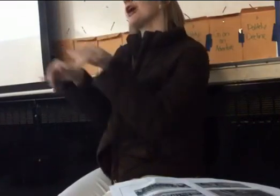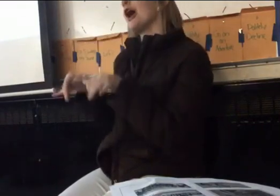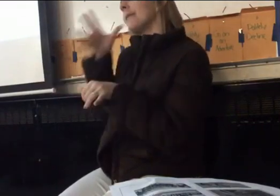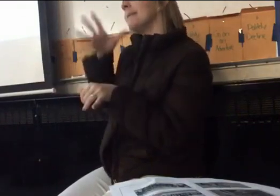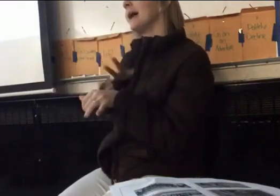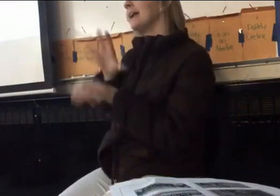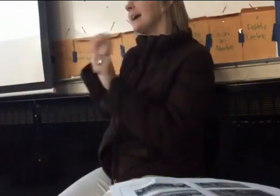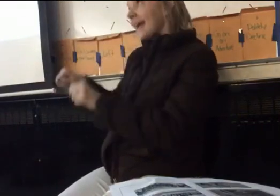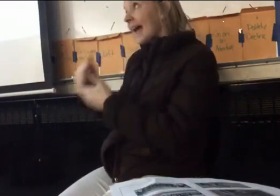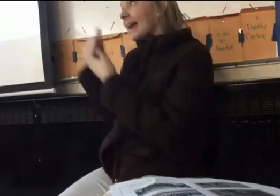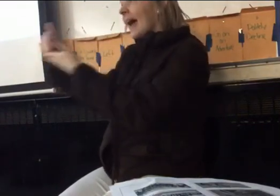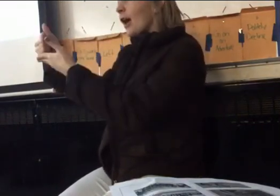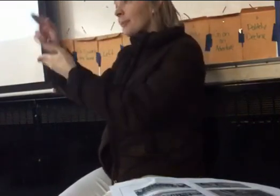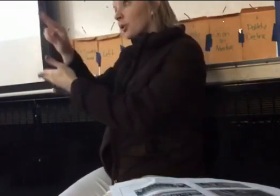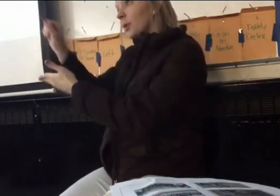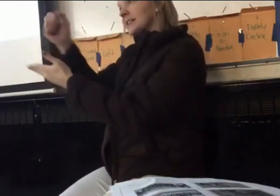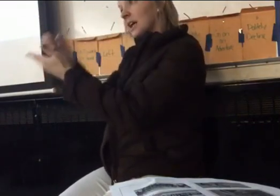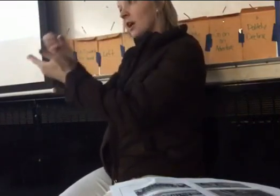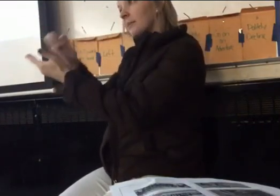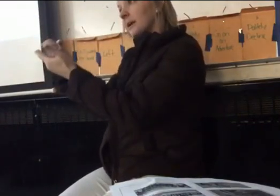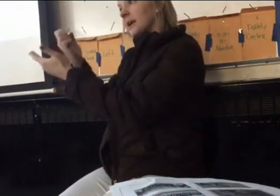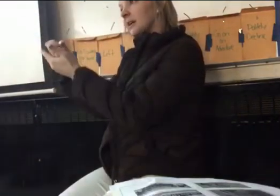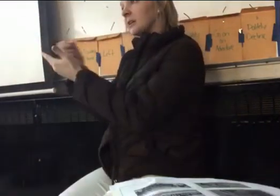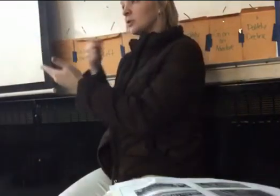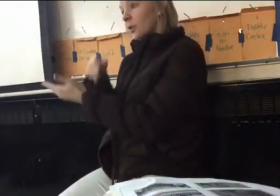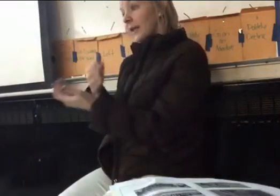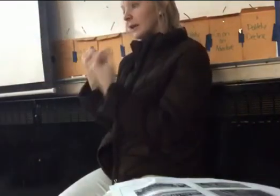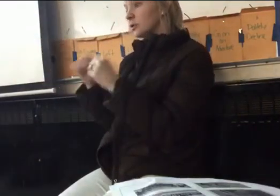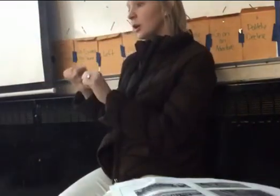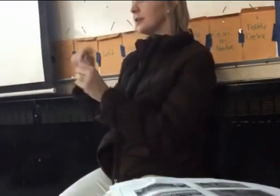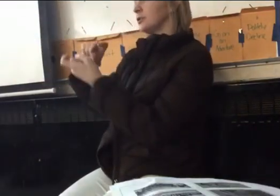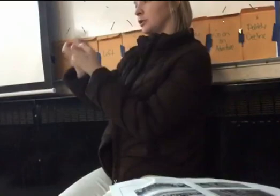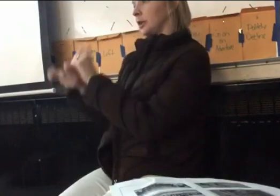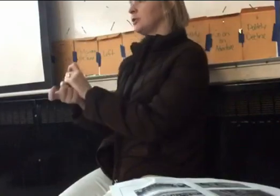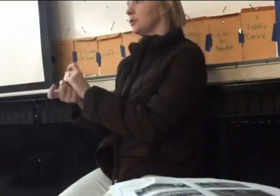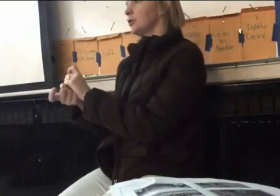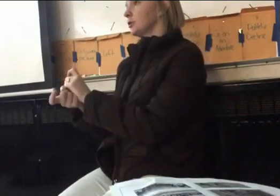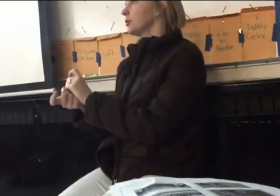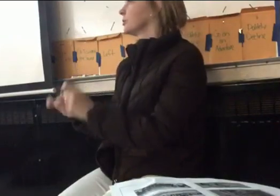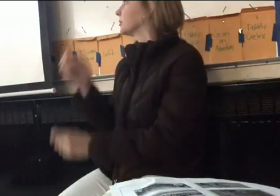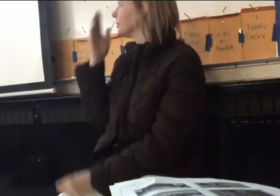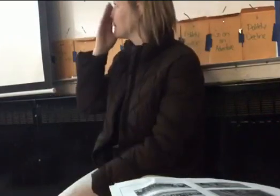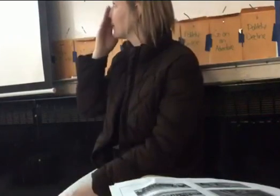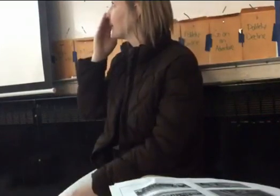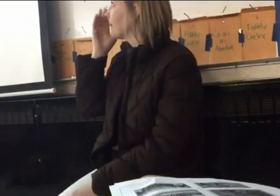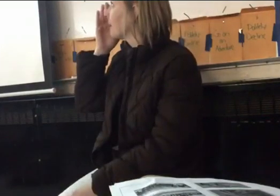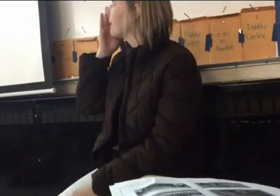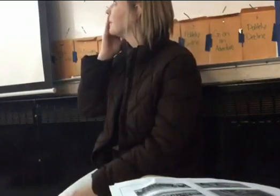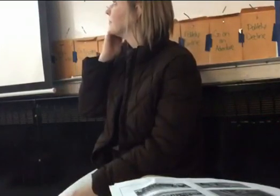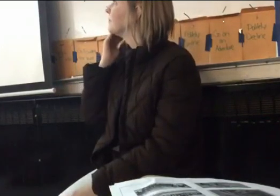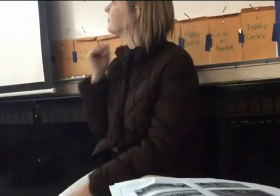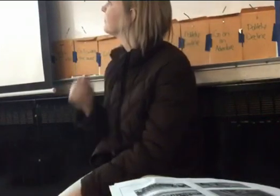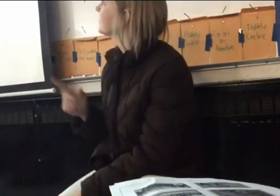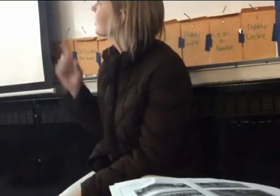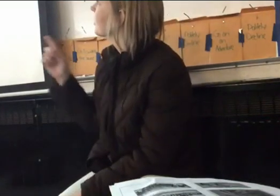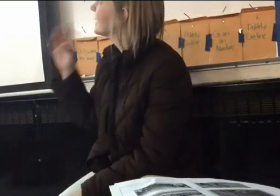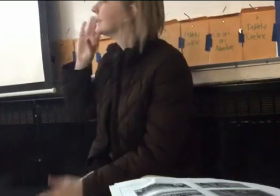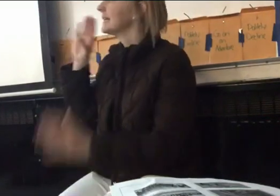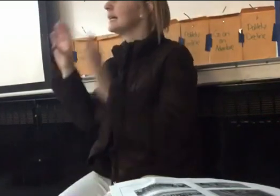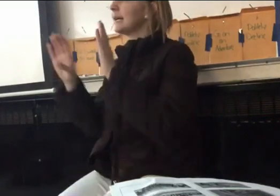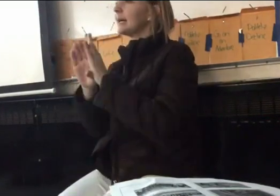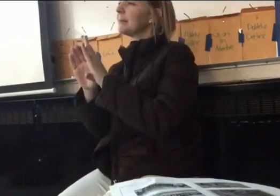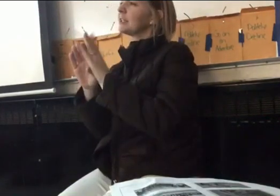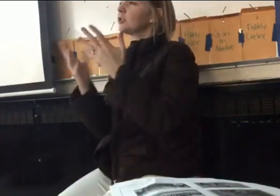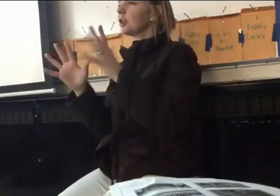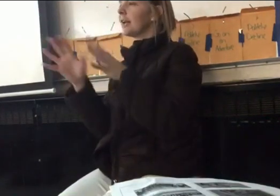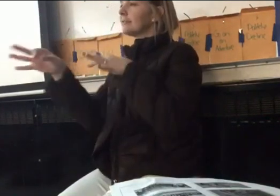help out the U.S. economy. And they are going to attempt to be able to change it. Now, what happens is this image kind of